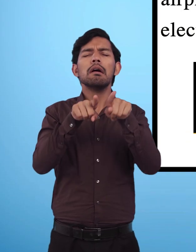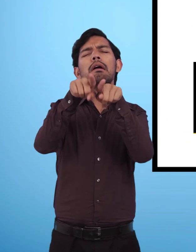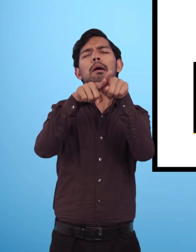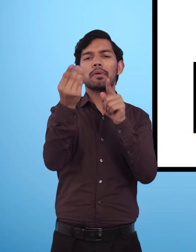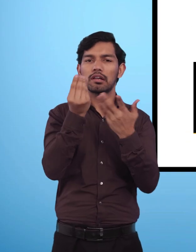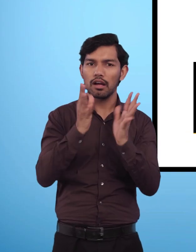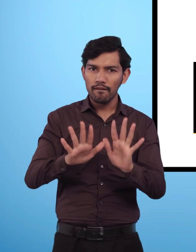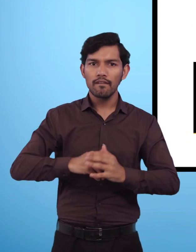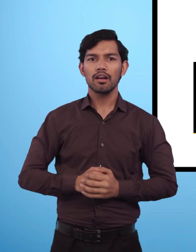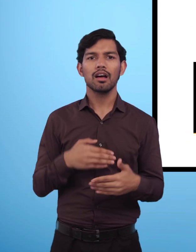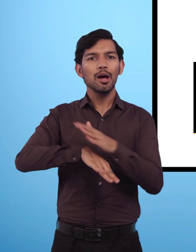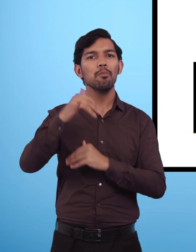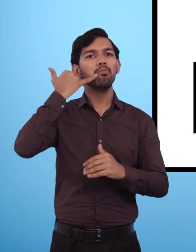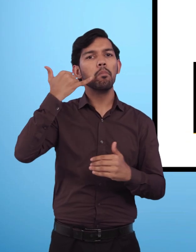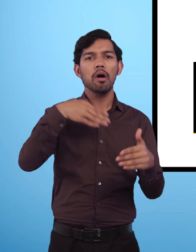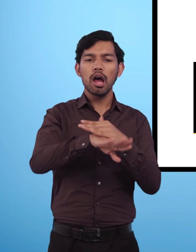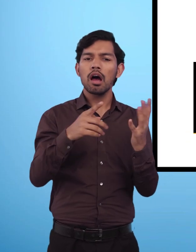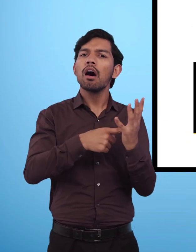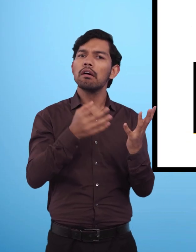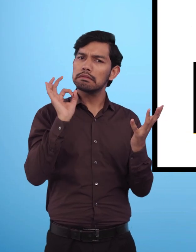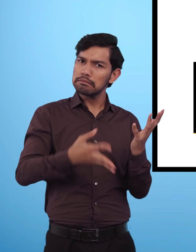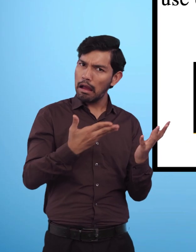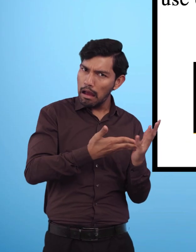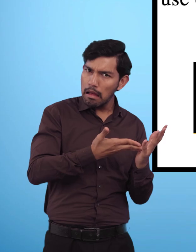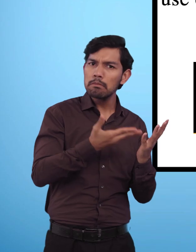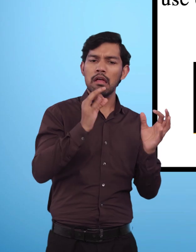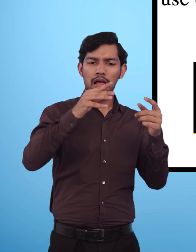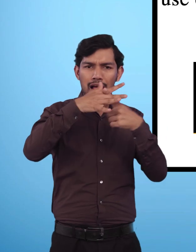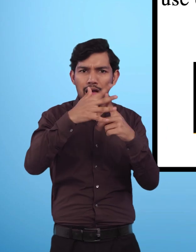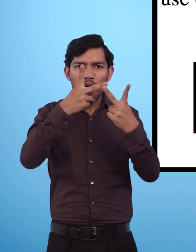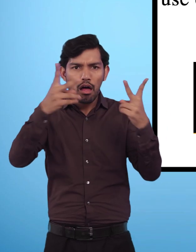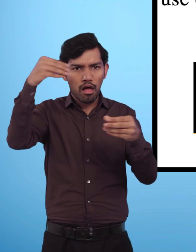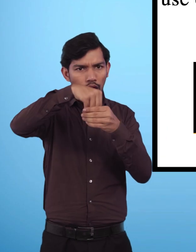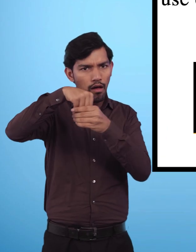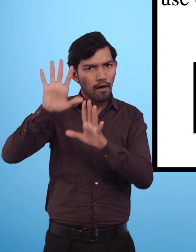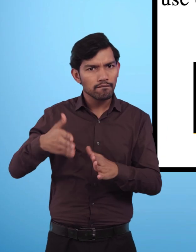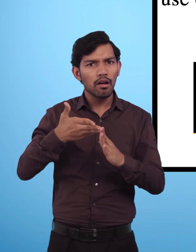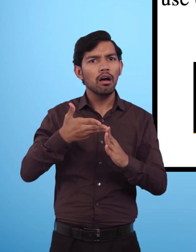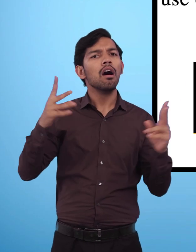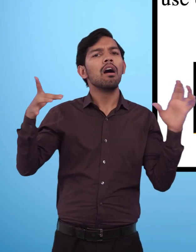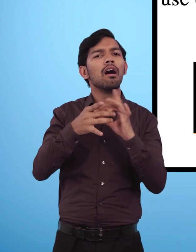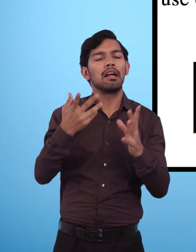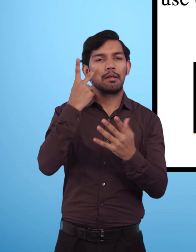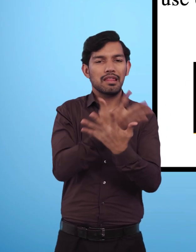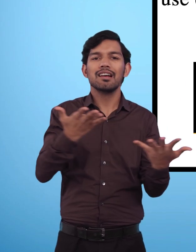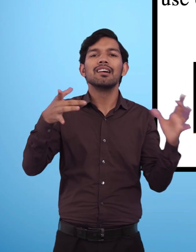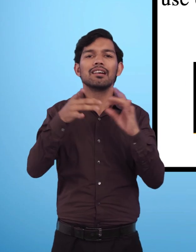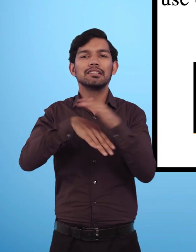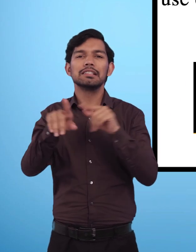For example, the basic mobile phones that we use contain about a dozen minerals